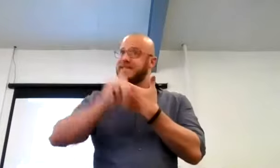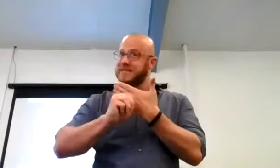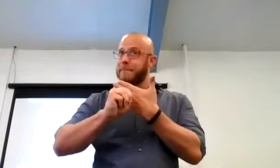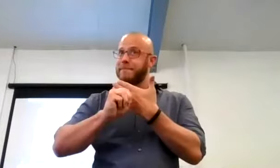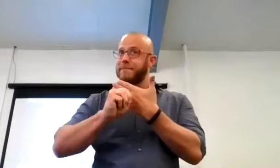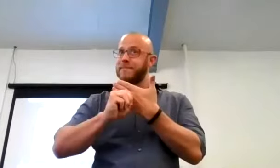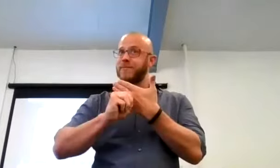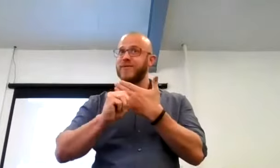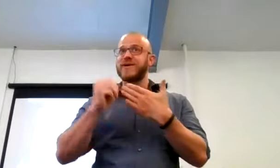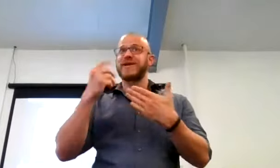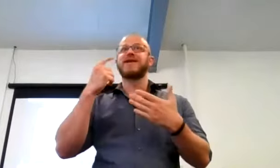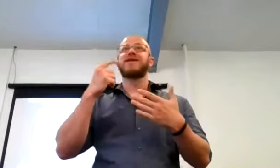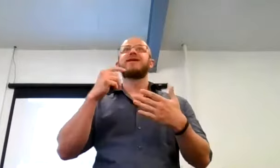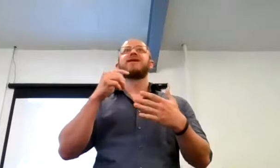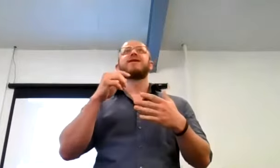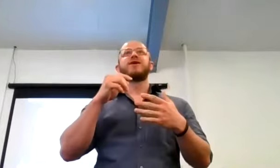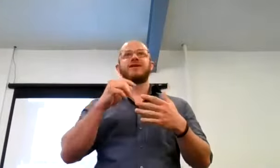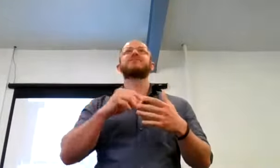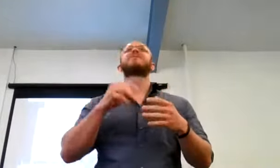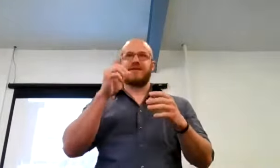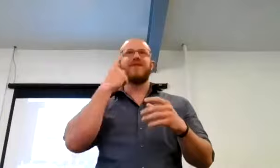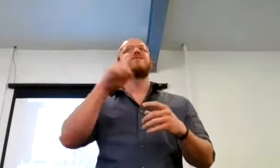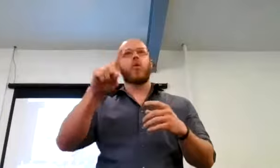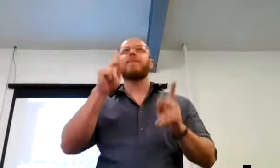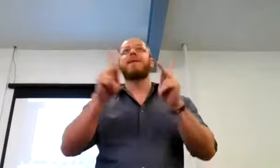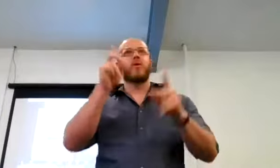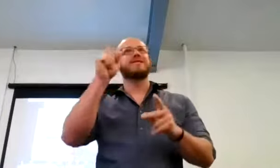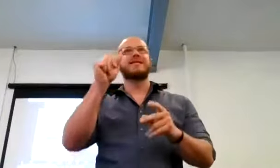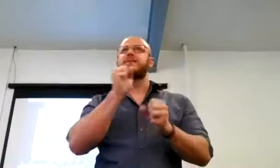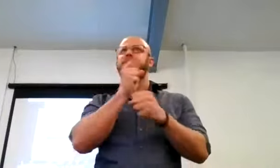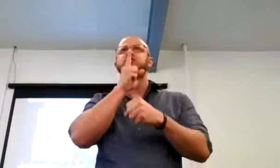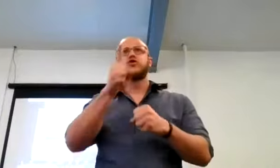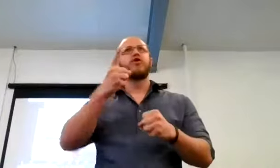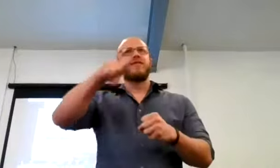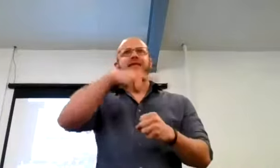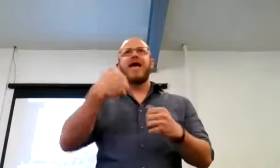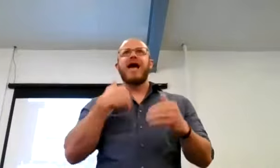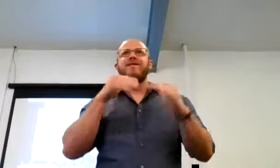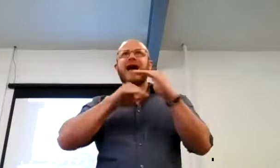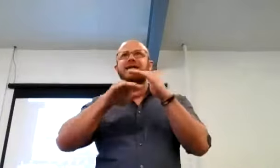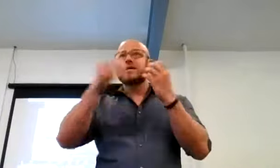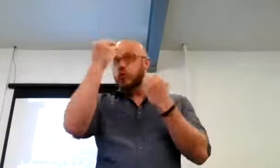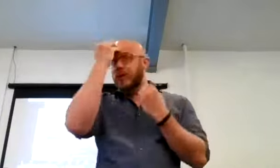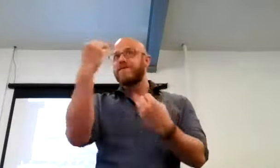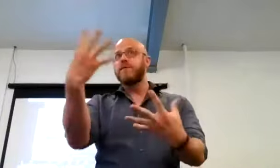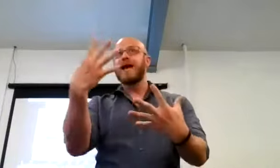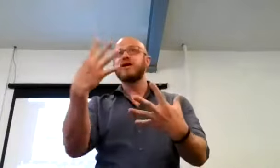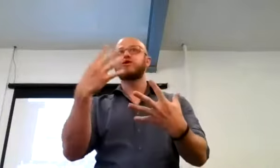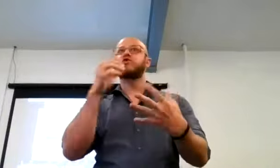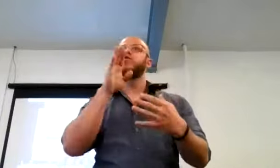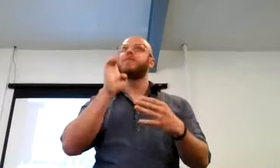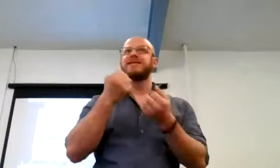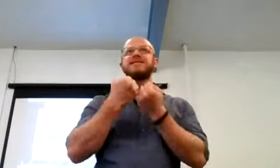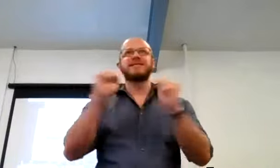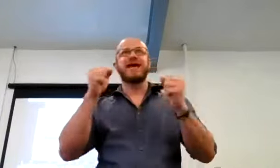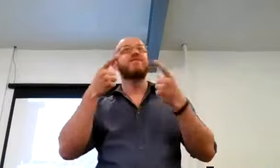And it'll be the third on the calendar month, or curriculum, I'm sorry, it's the third curriculum month for people who have basic information